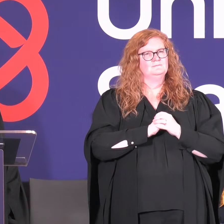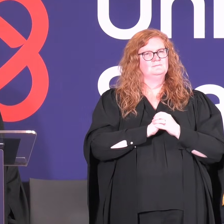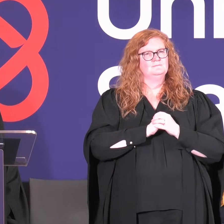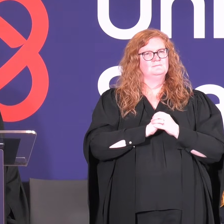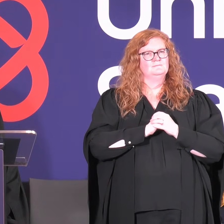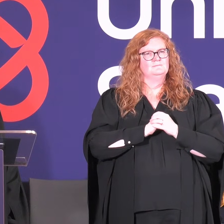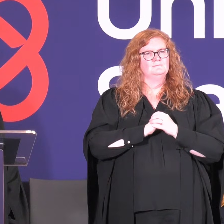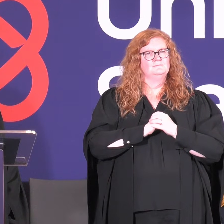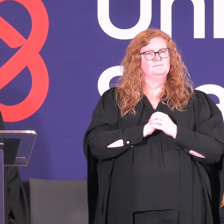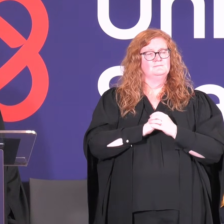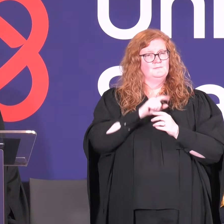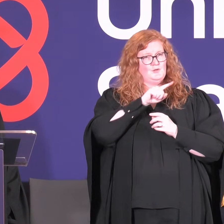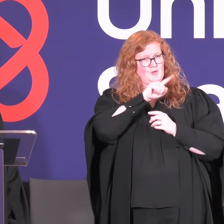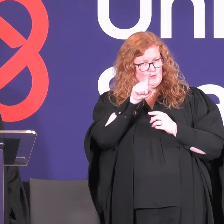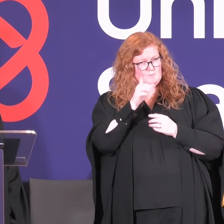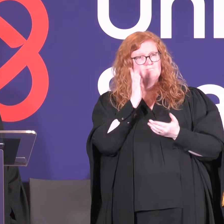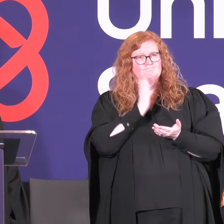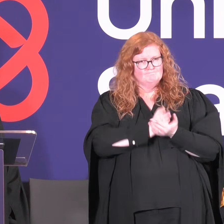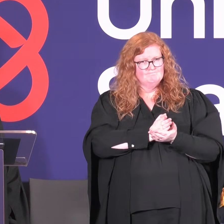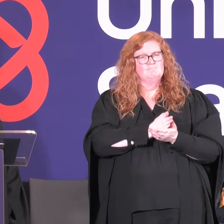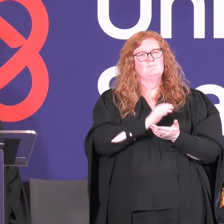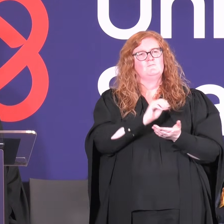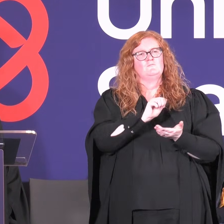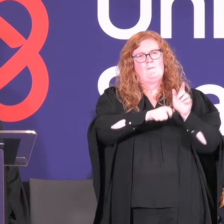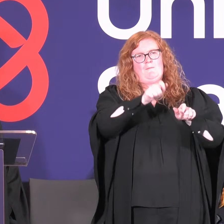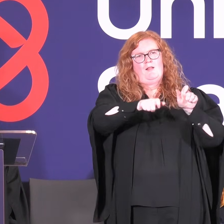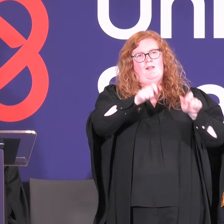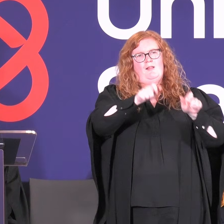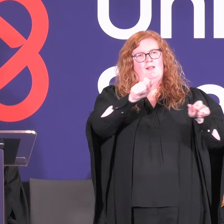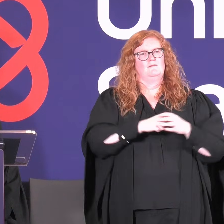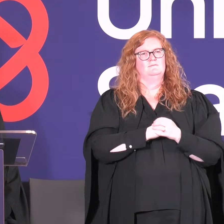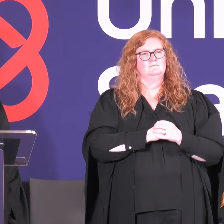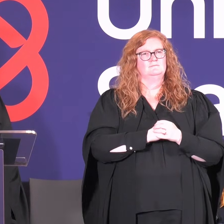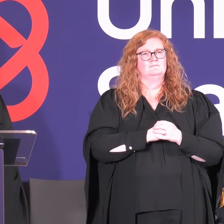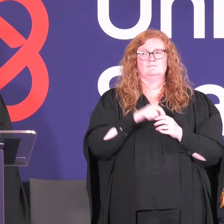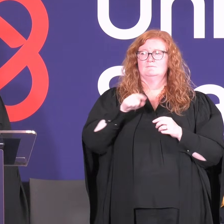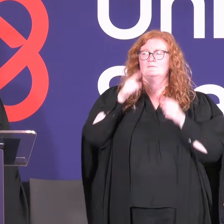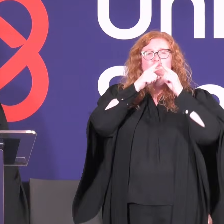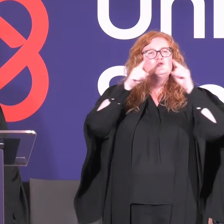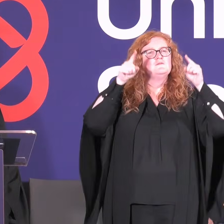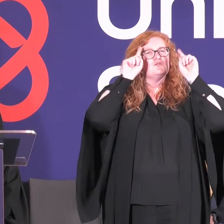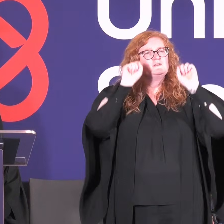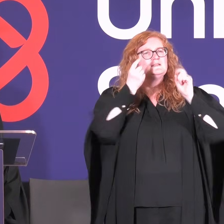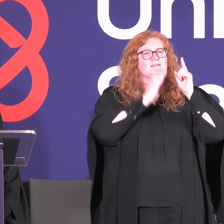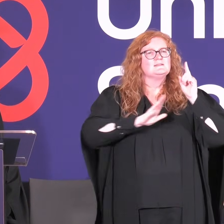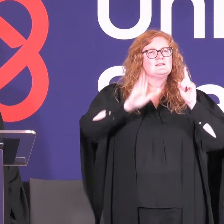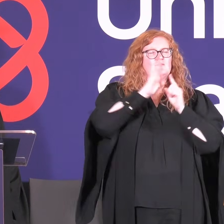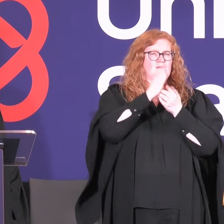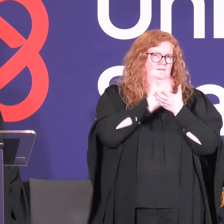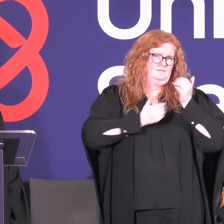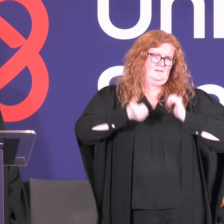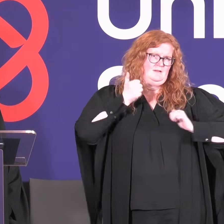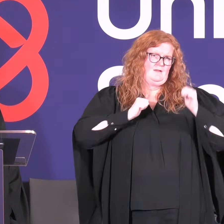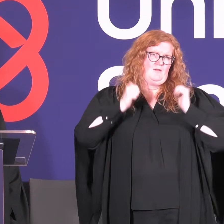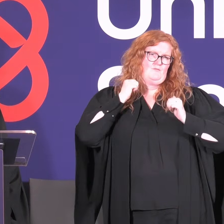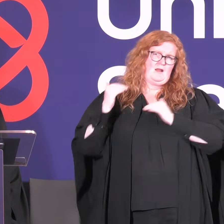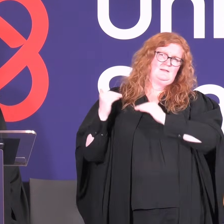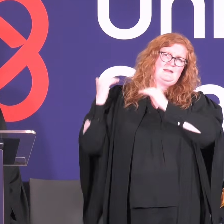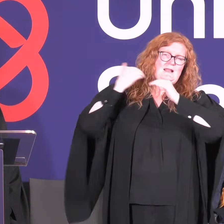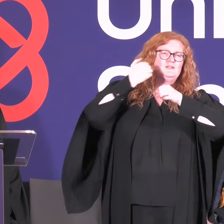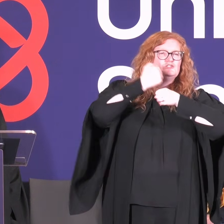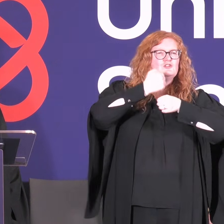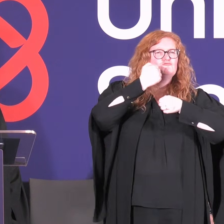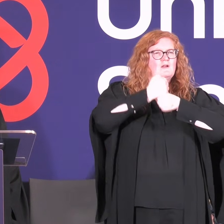You are those people. At University of Staffordshire, we're proud to deliver next generation